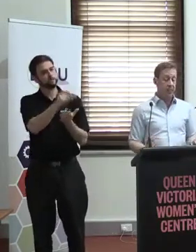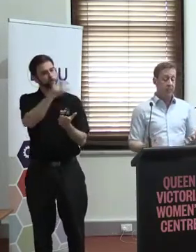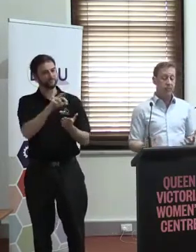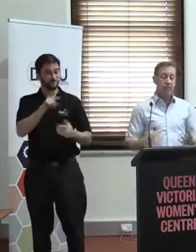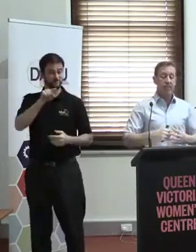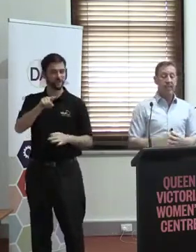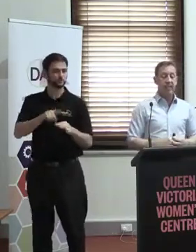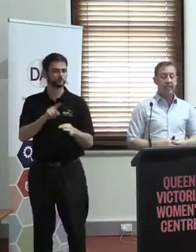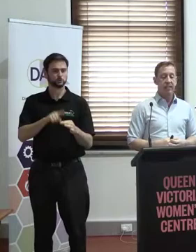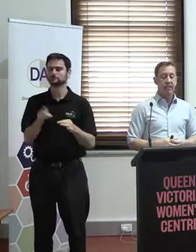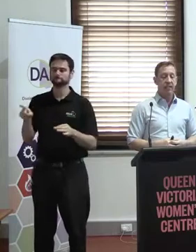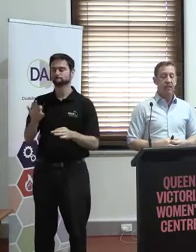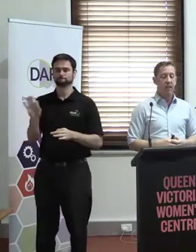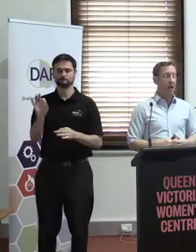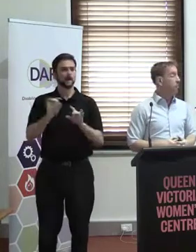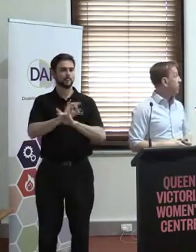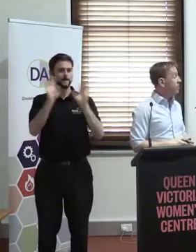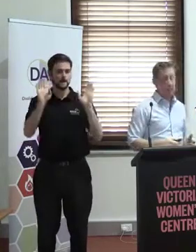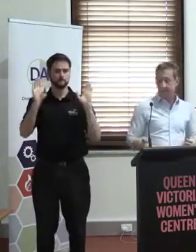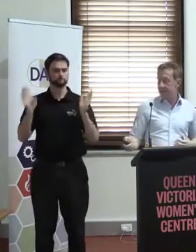Another example is